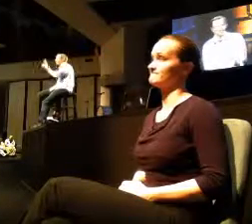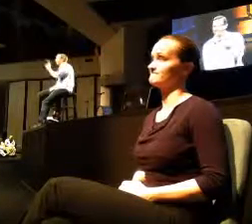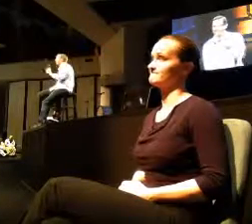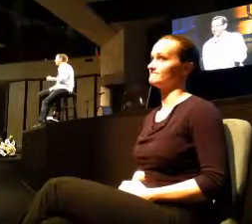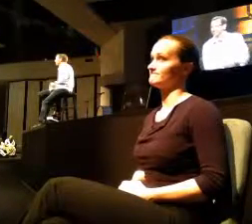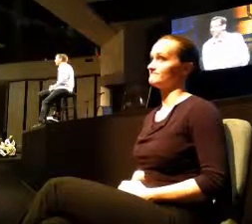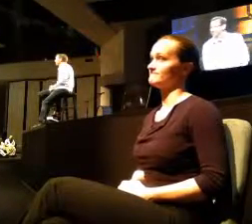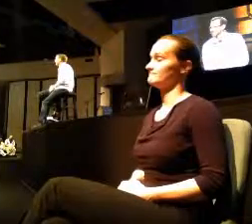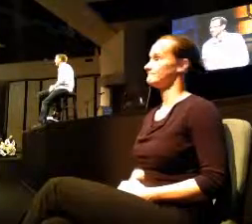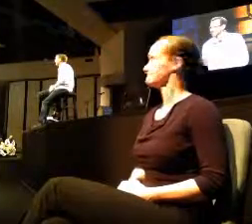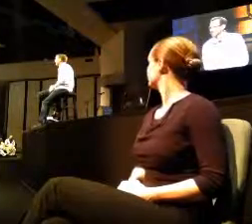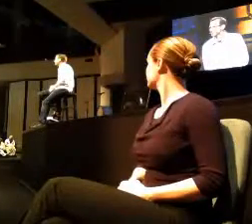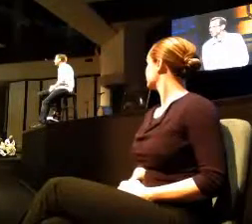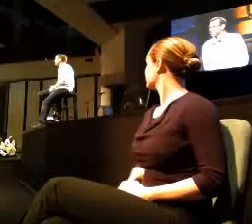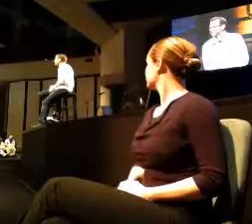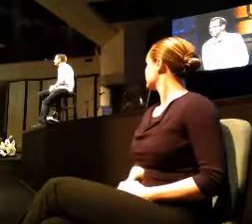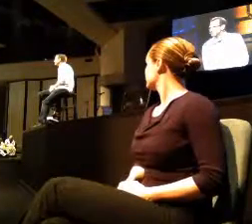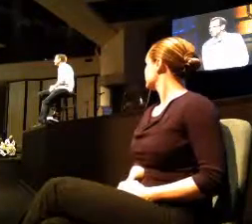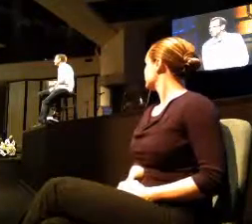I want to say this.